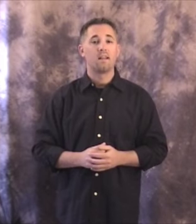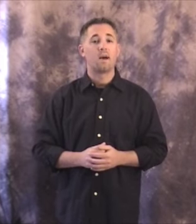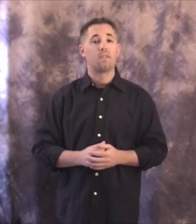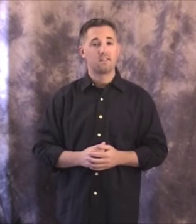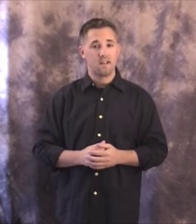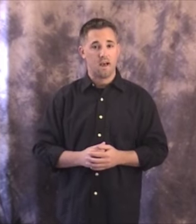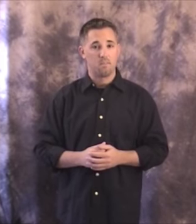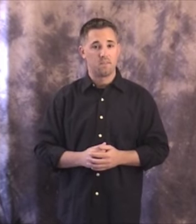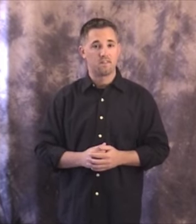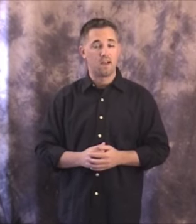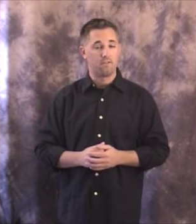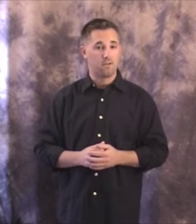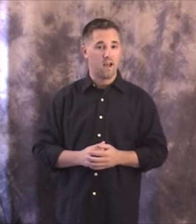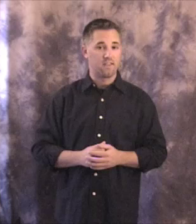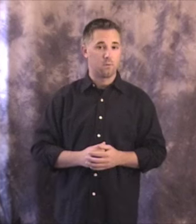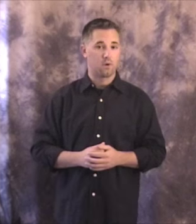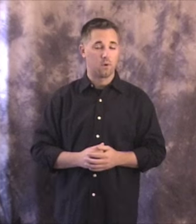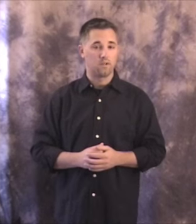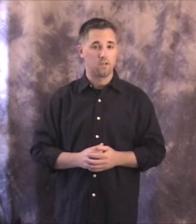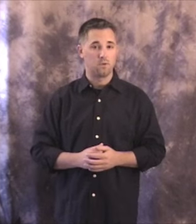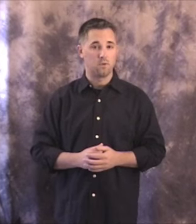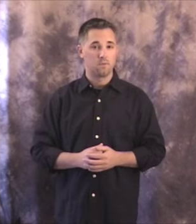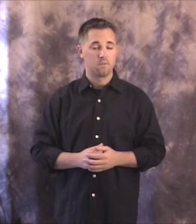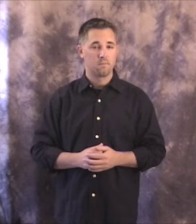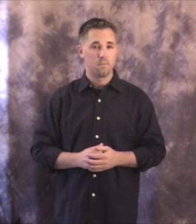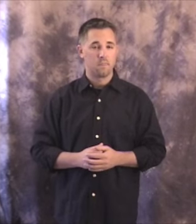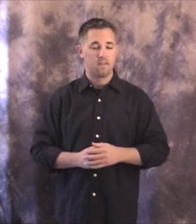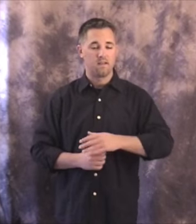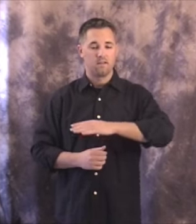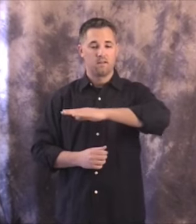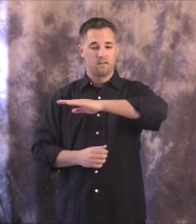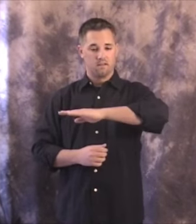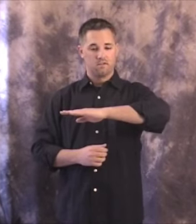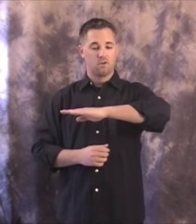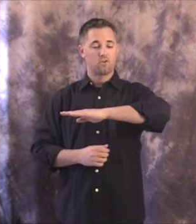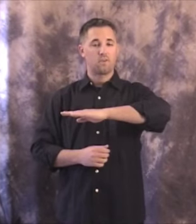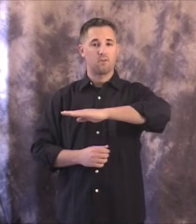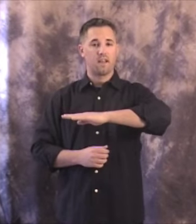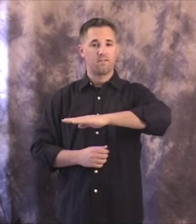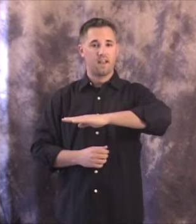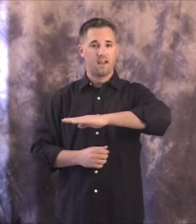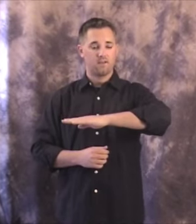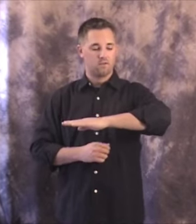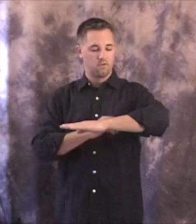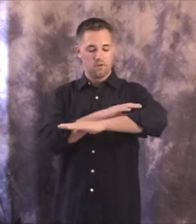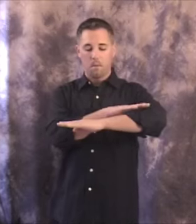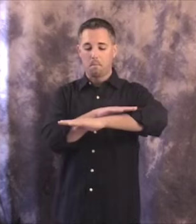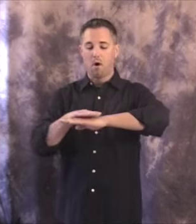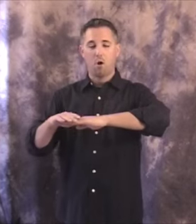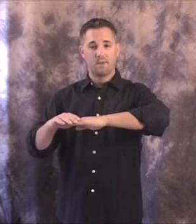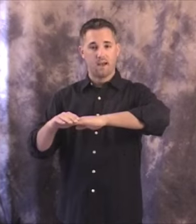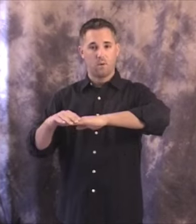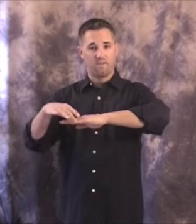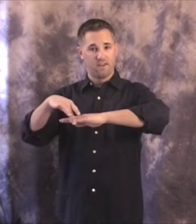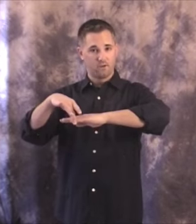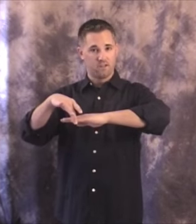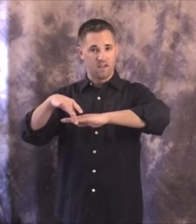Now this time, the sign for night that we're going to use starts with your left hand, palm down, fingers